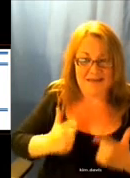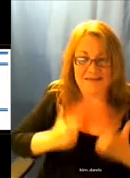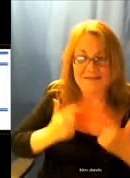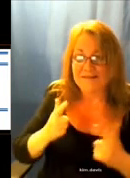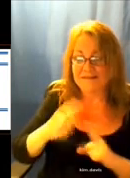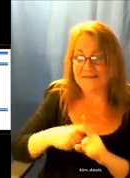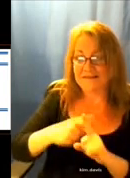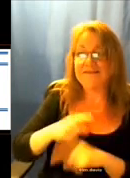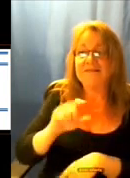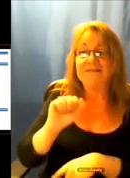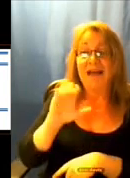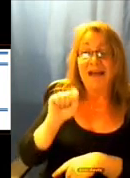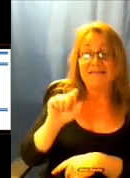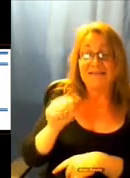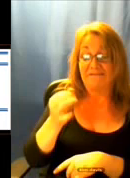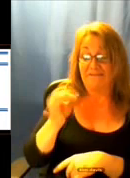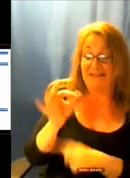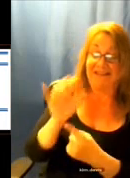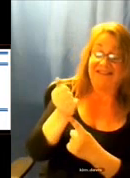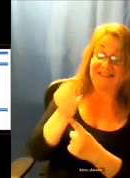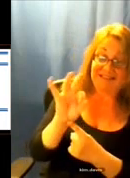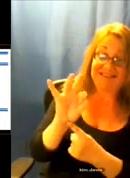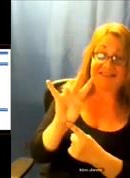Landlord-Tenant Act,